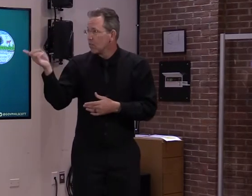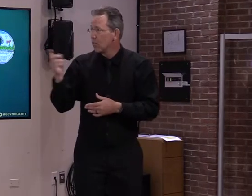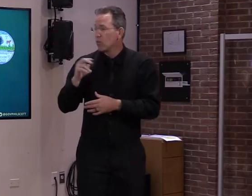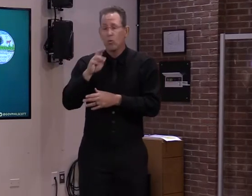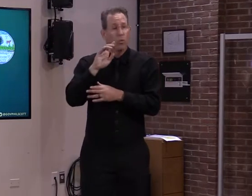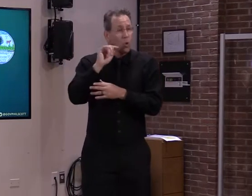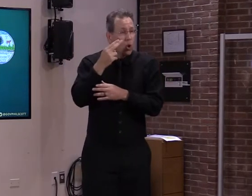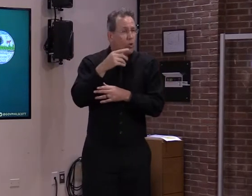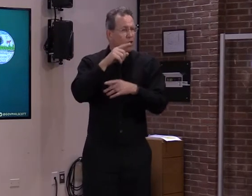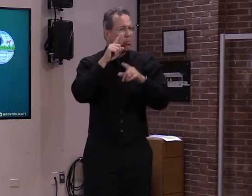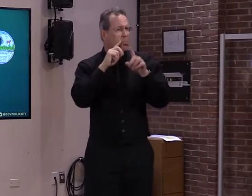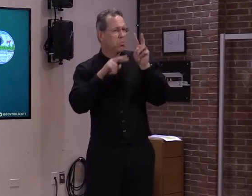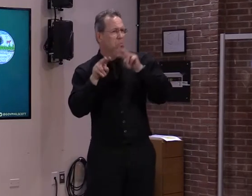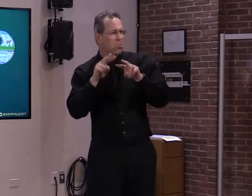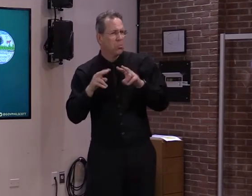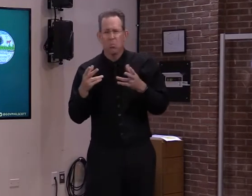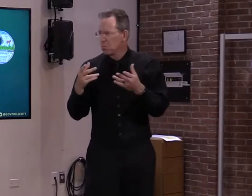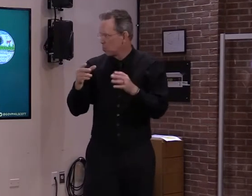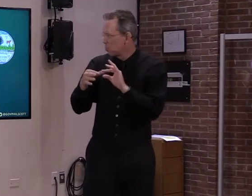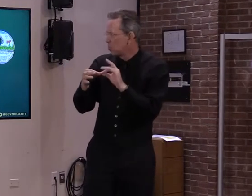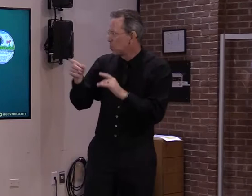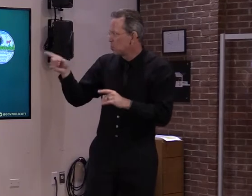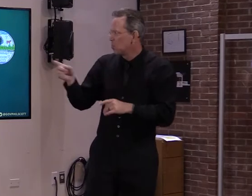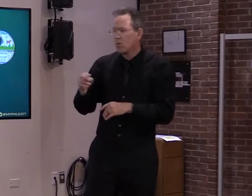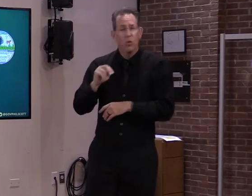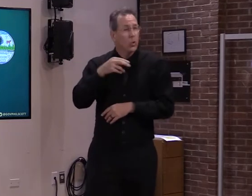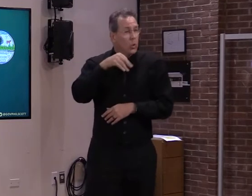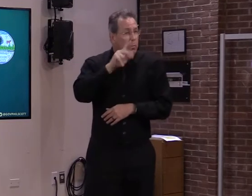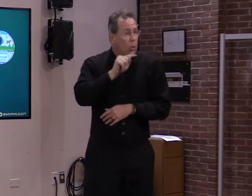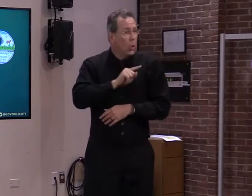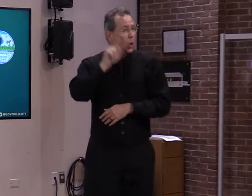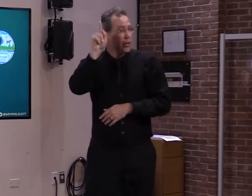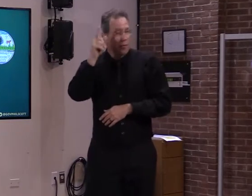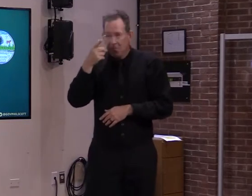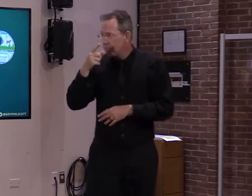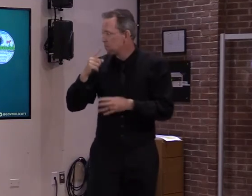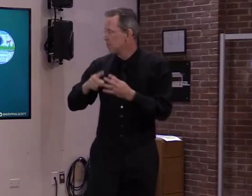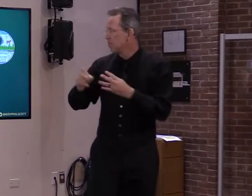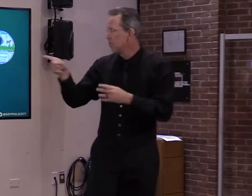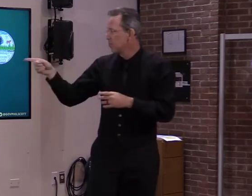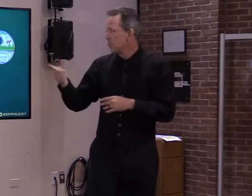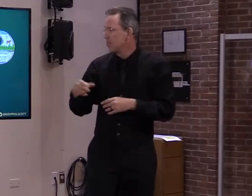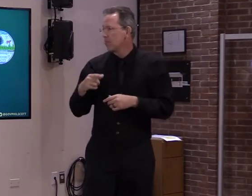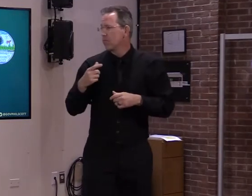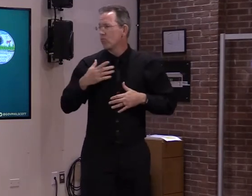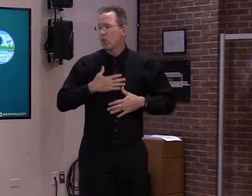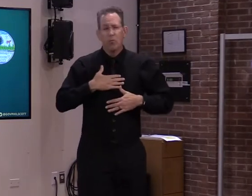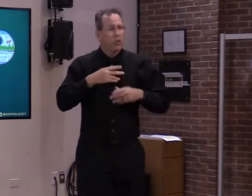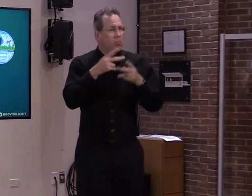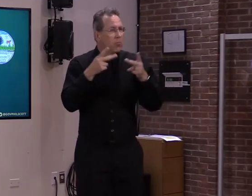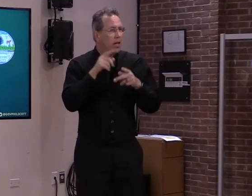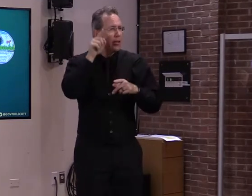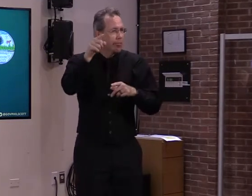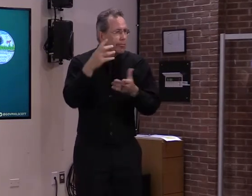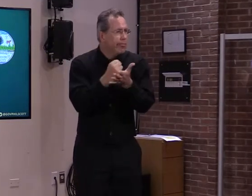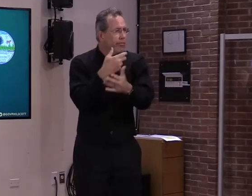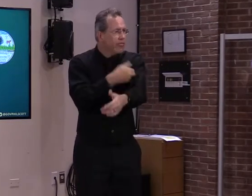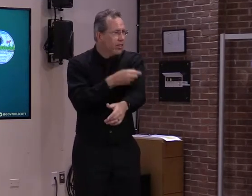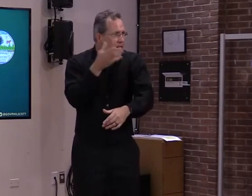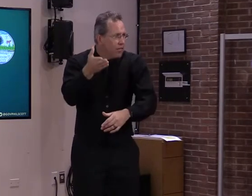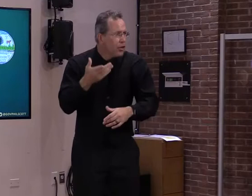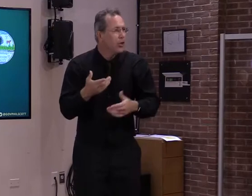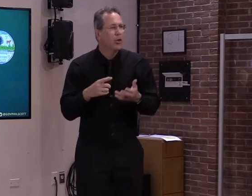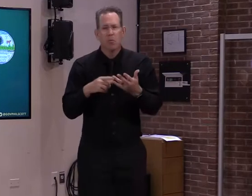Southwestern Vermont Medical Center, Express Care, and the university sites, the pharmacy sites on Prospect